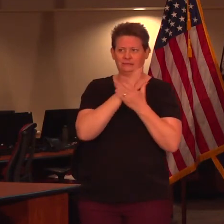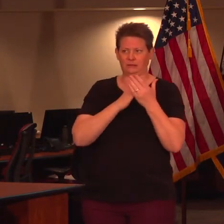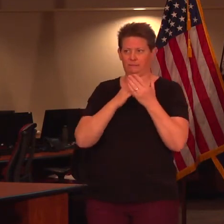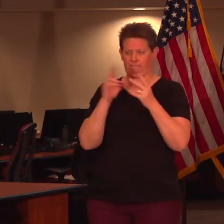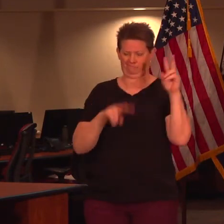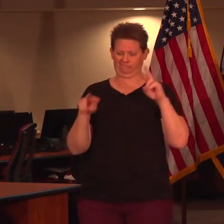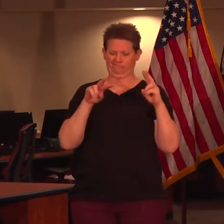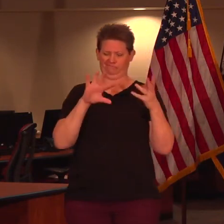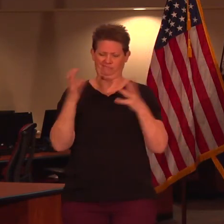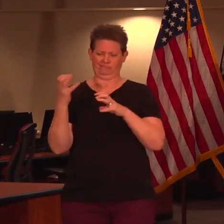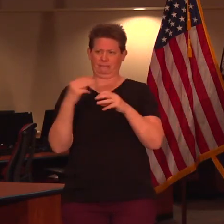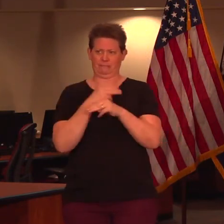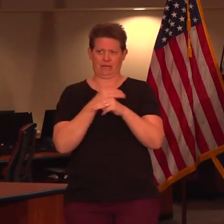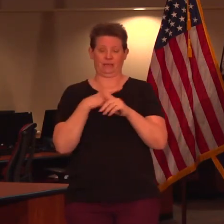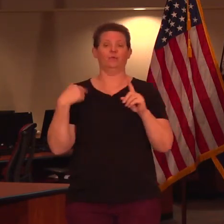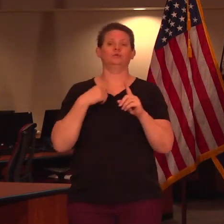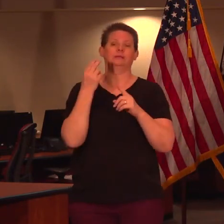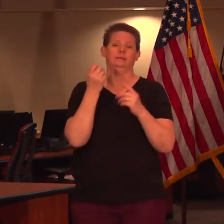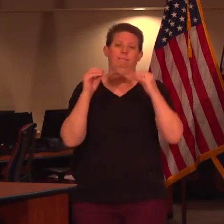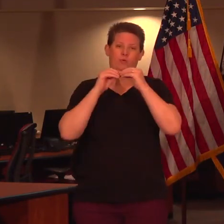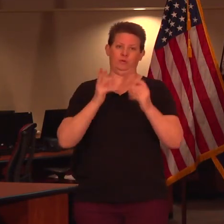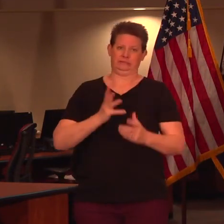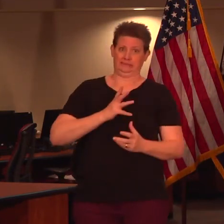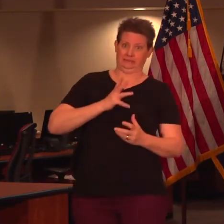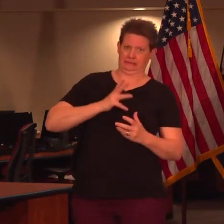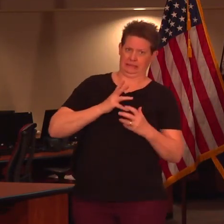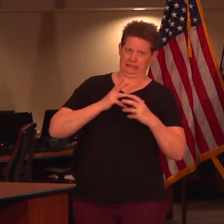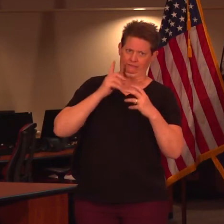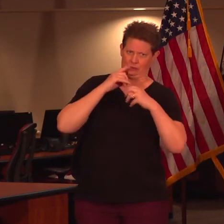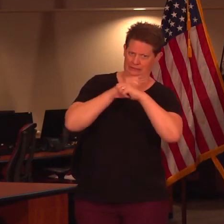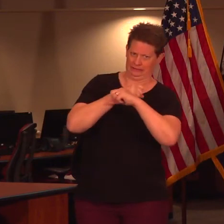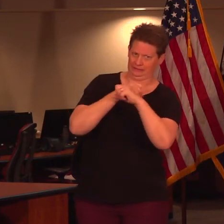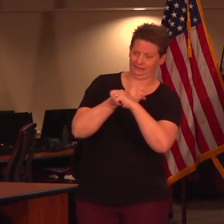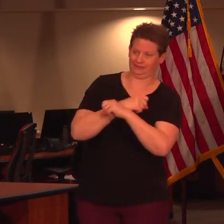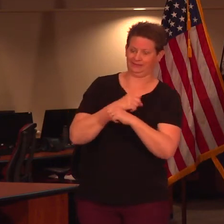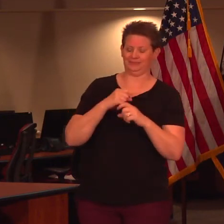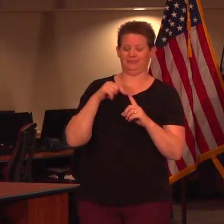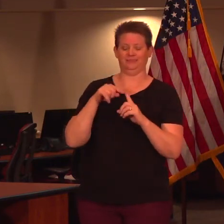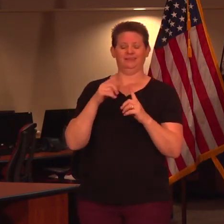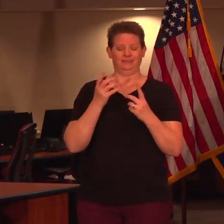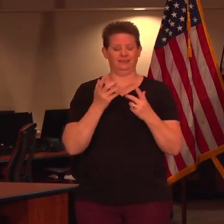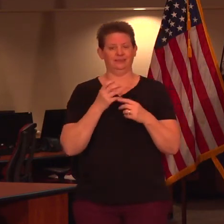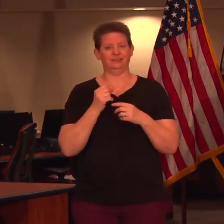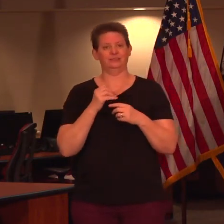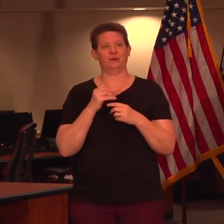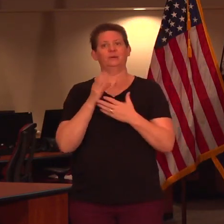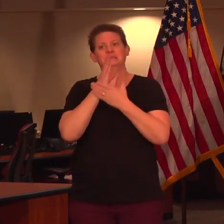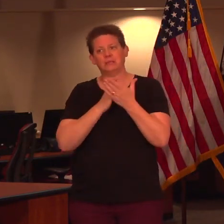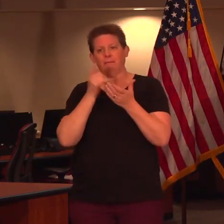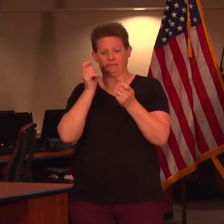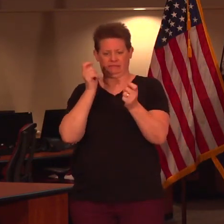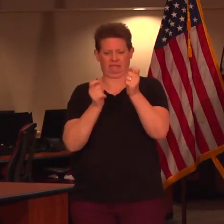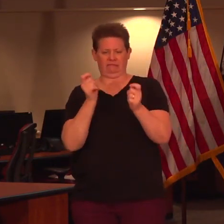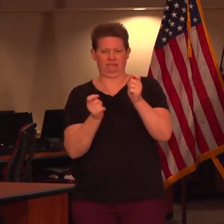being seen. We're using a more sophisticated statistical modeling, our statisticians are, and so that's why some of them might have